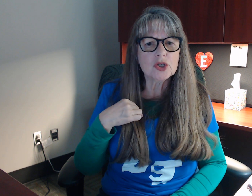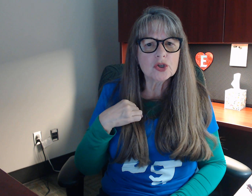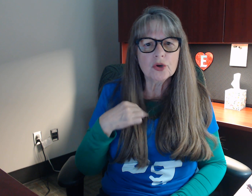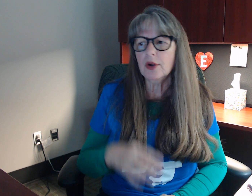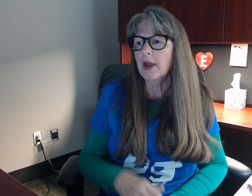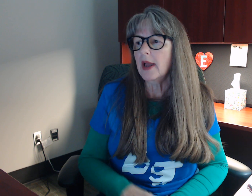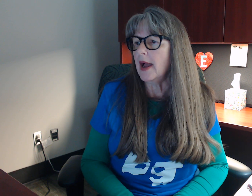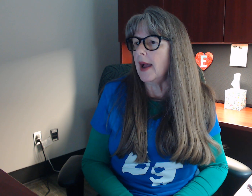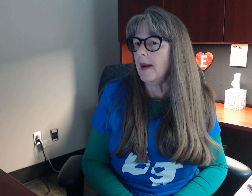minister,